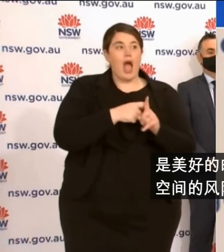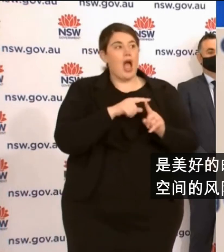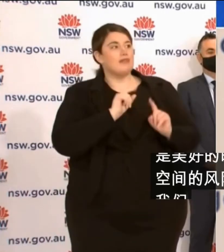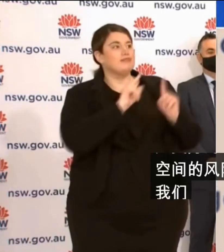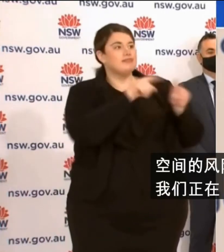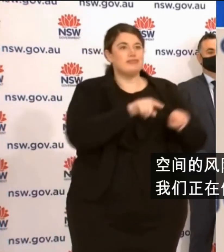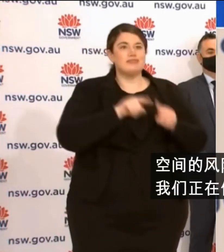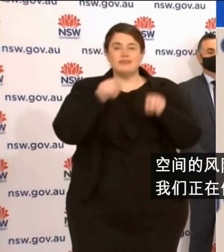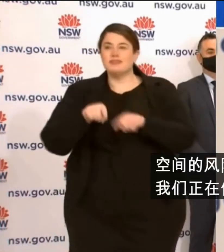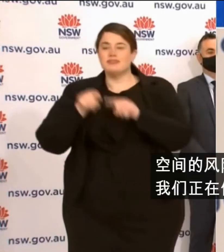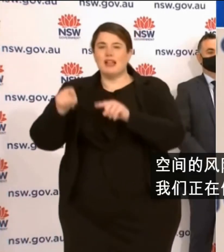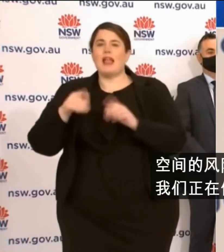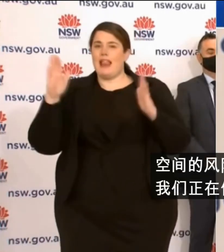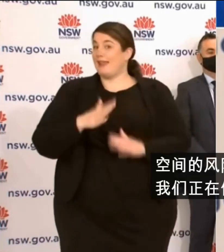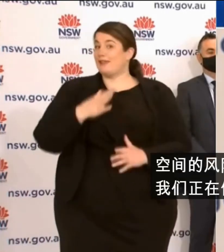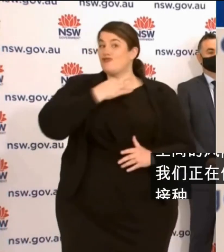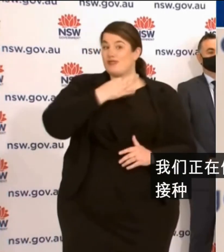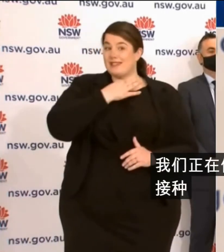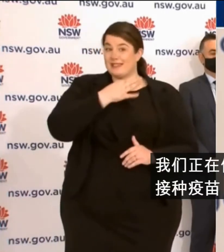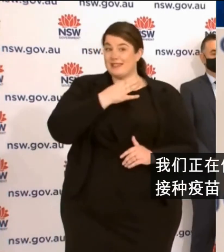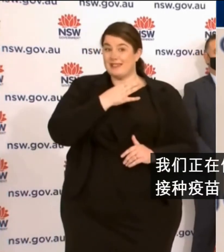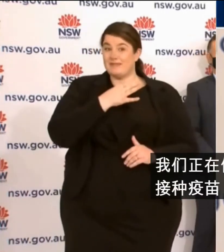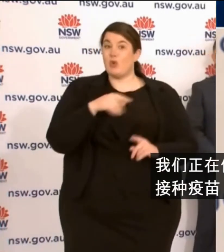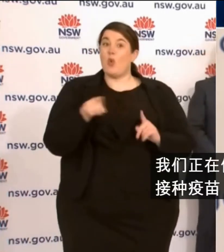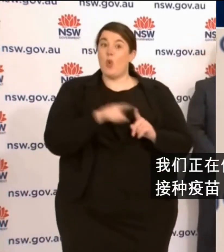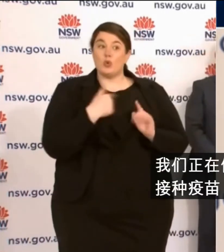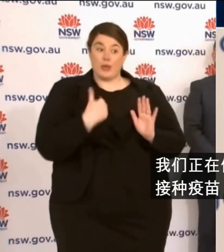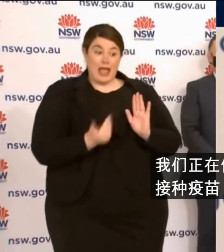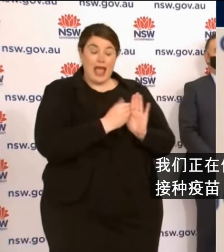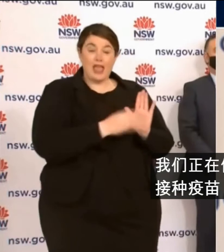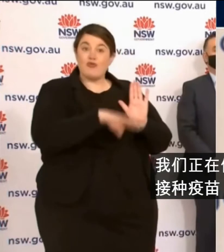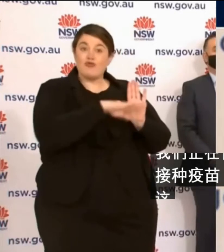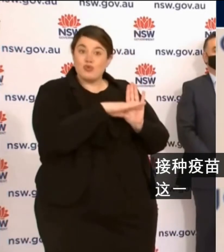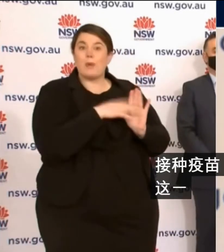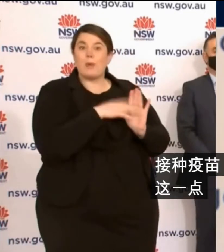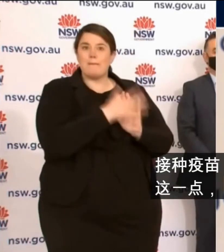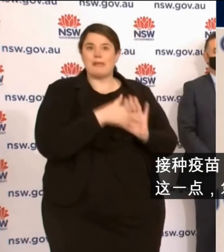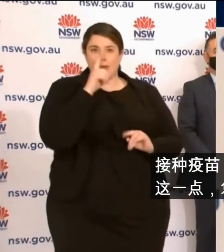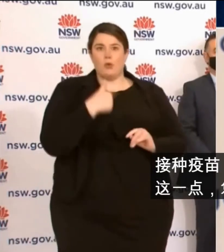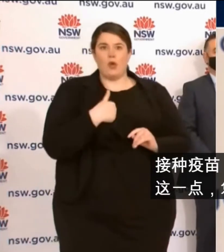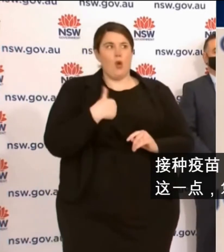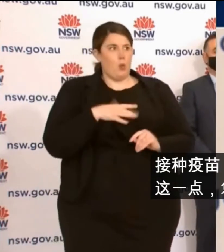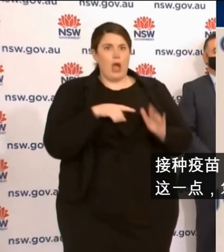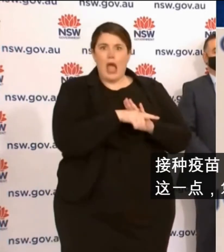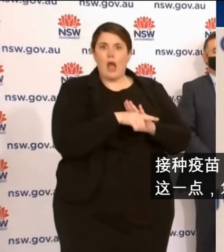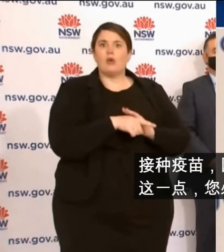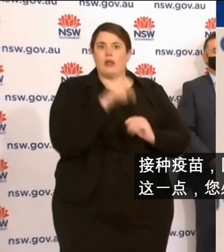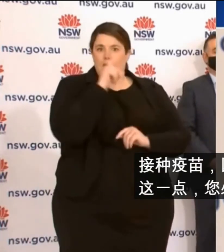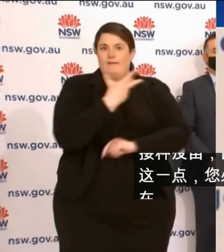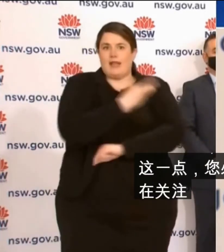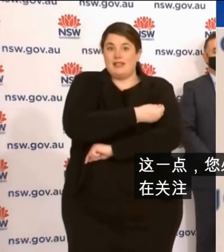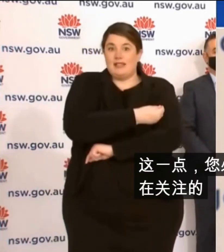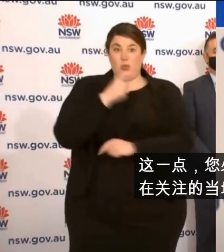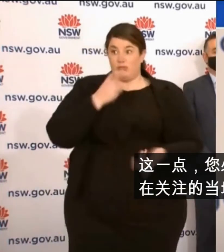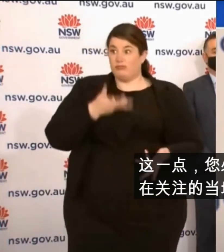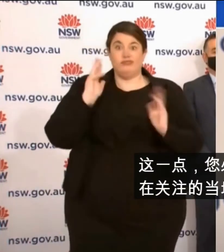risk. What we're doing is also incentivising vaccination, because to avail yourself of this, you have to be vaccinated. And again,